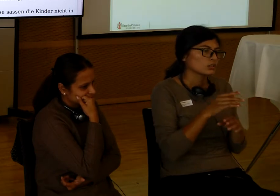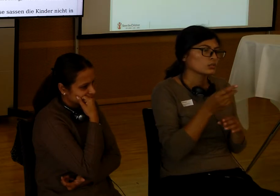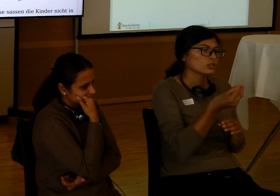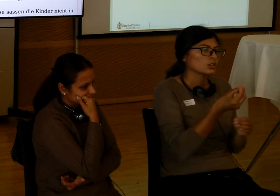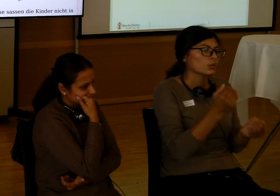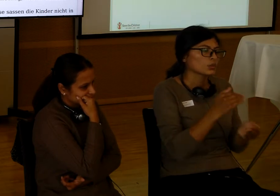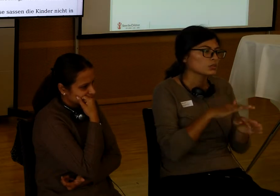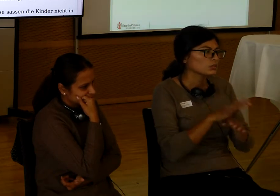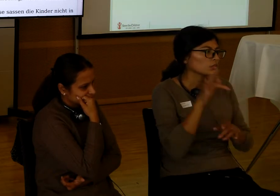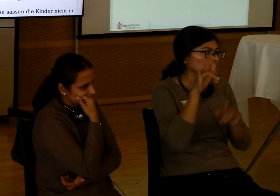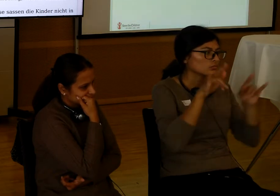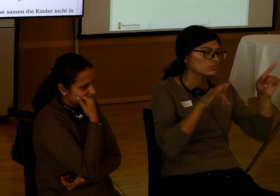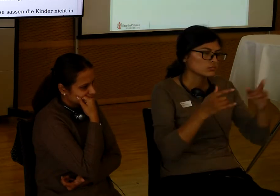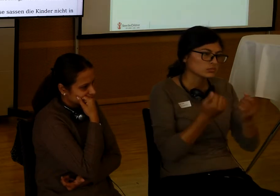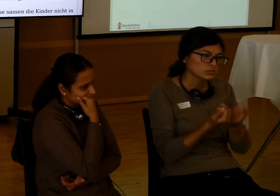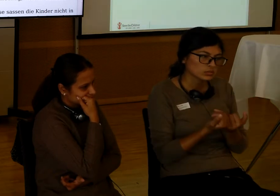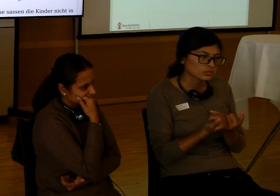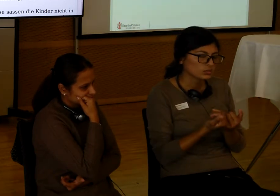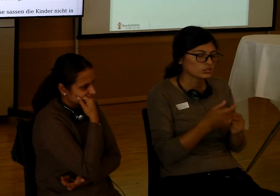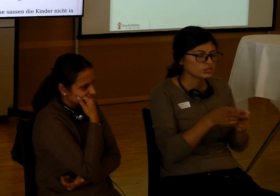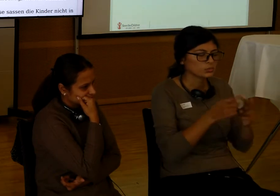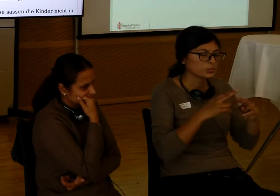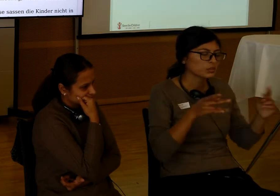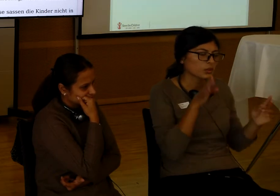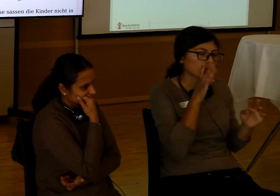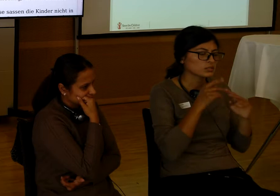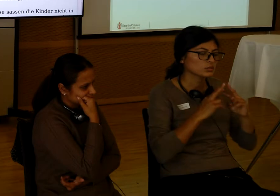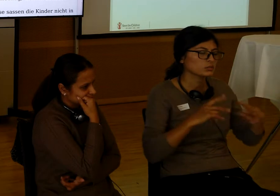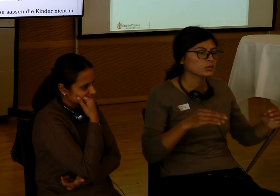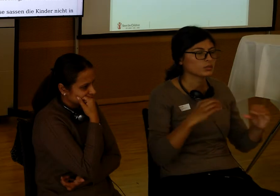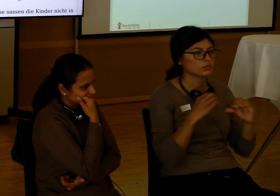at home they speak Sylheti or another language.